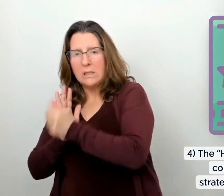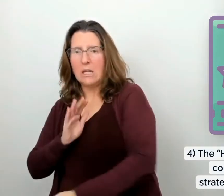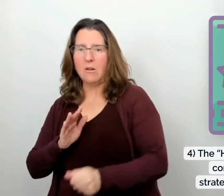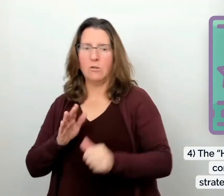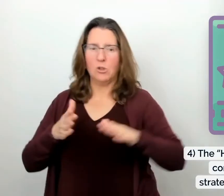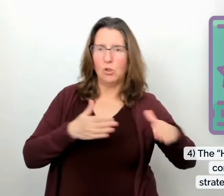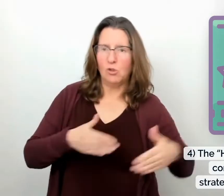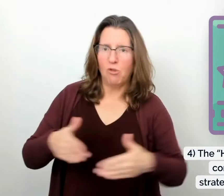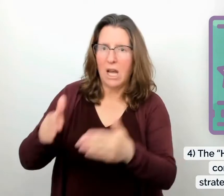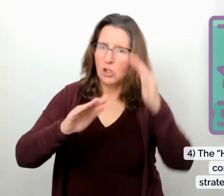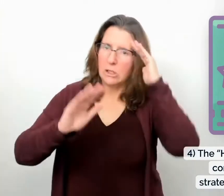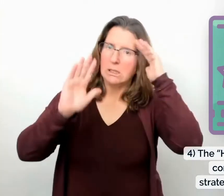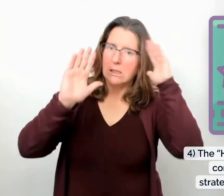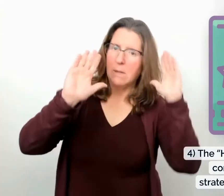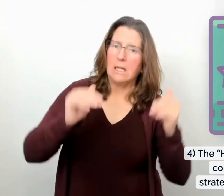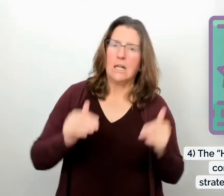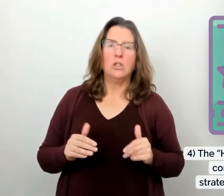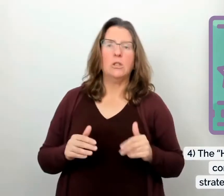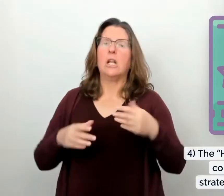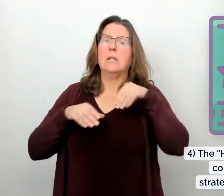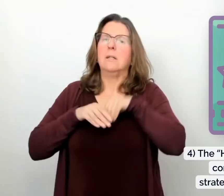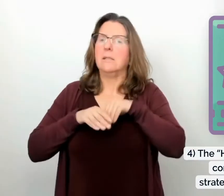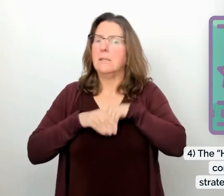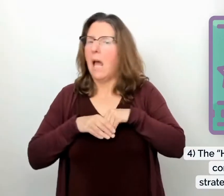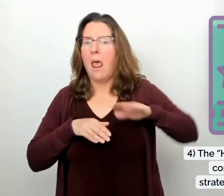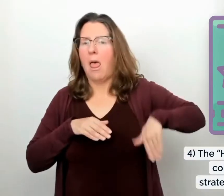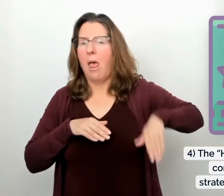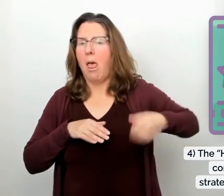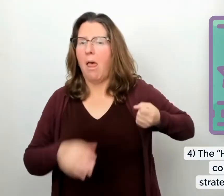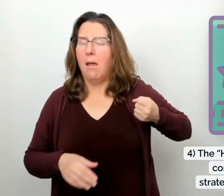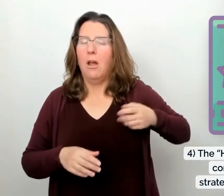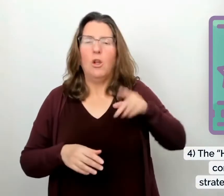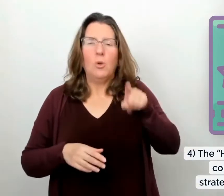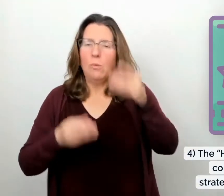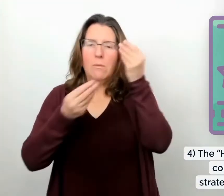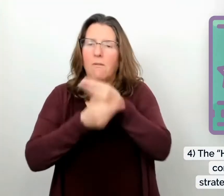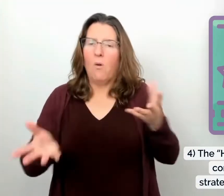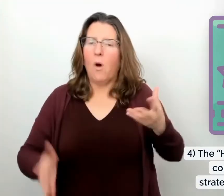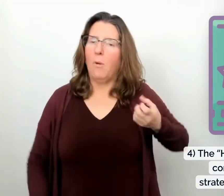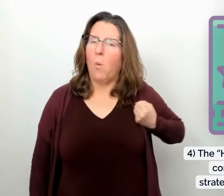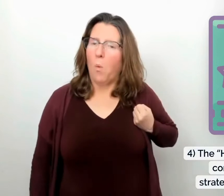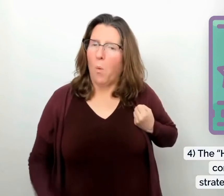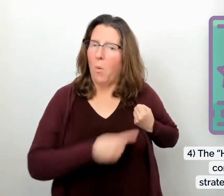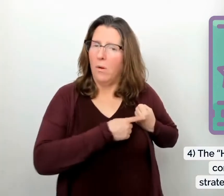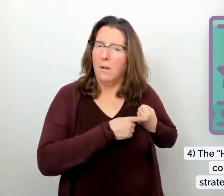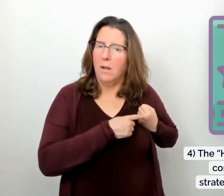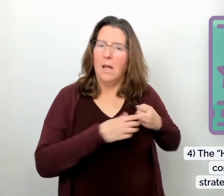student behavior, social skills, strategies, and other expectations. These are